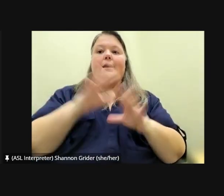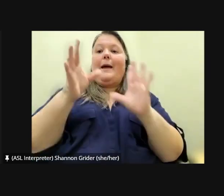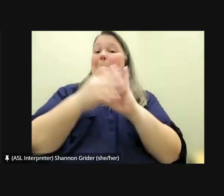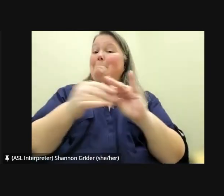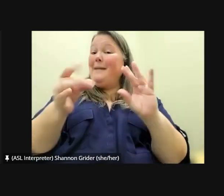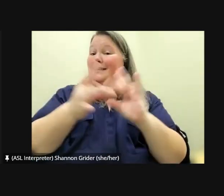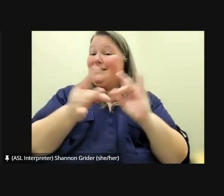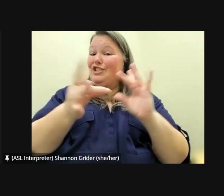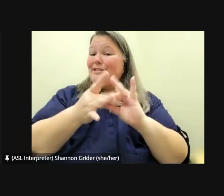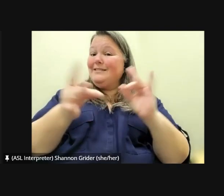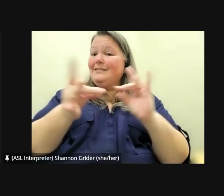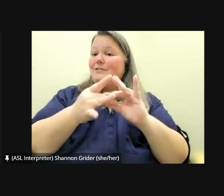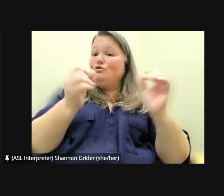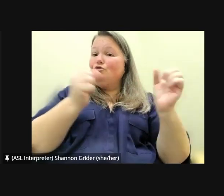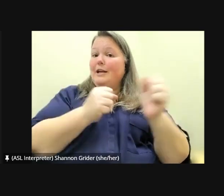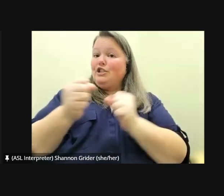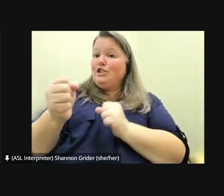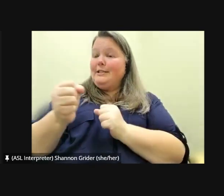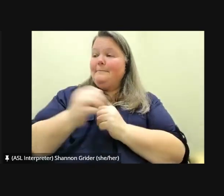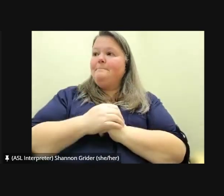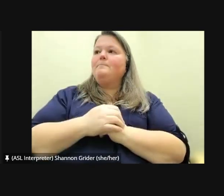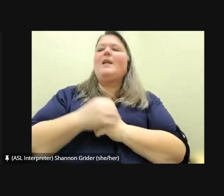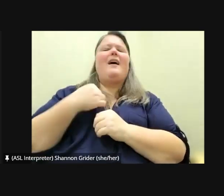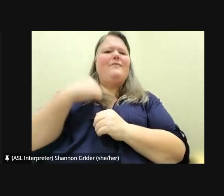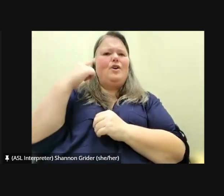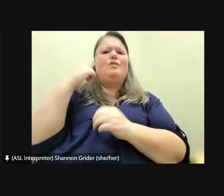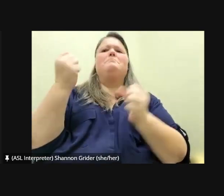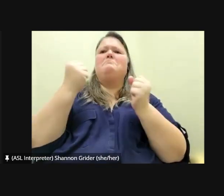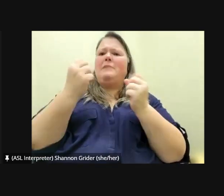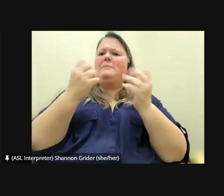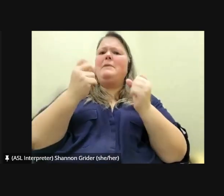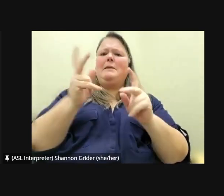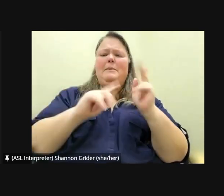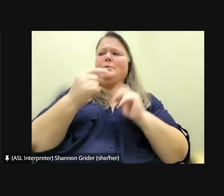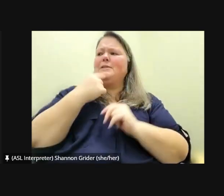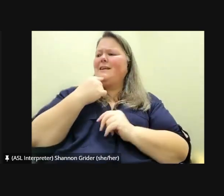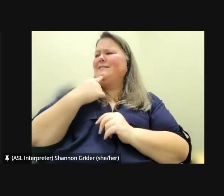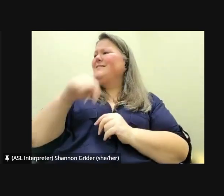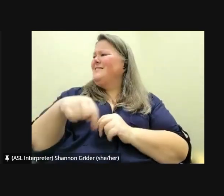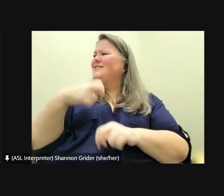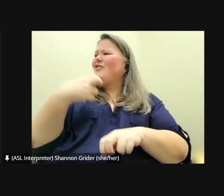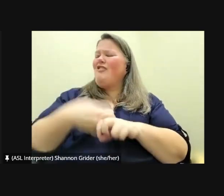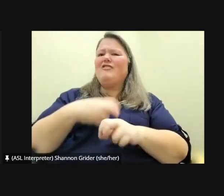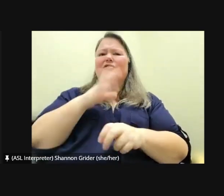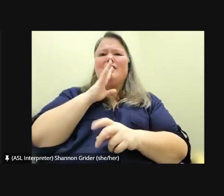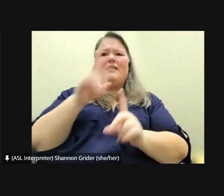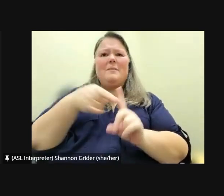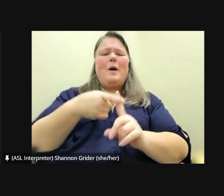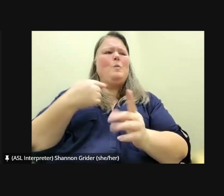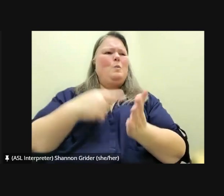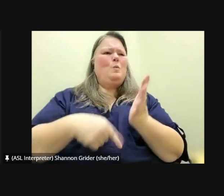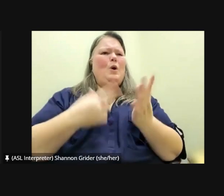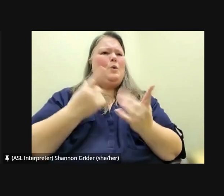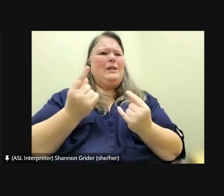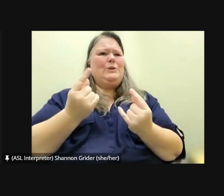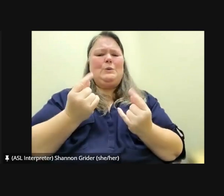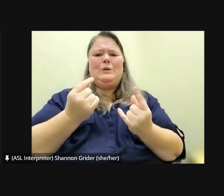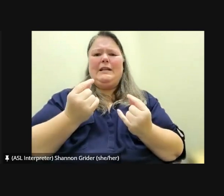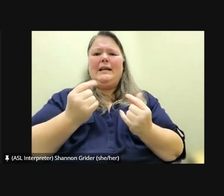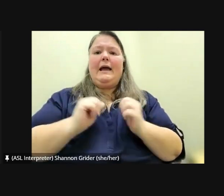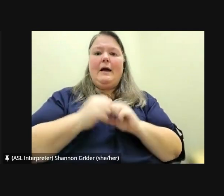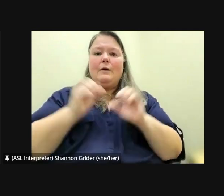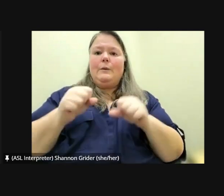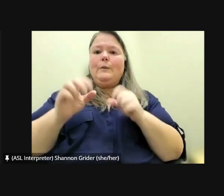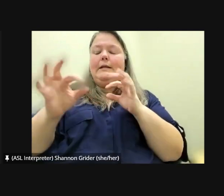Like I've heard many people say, this is really hard to talk about. Like, what is it we're doing, right? How do you explain what